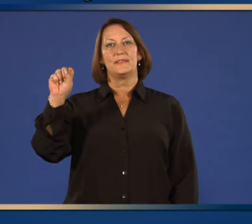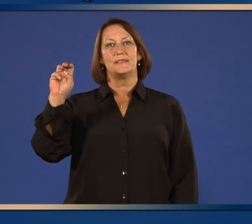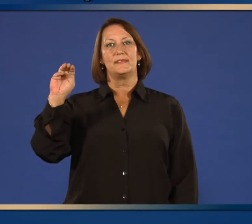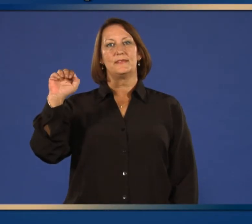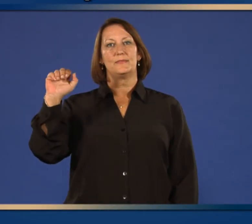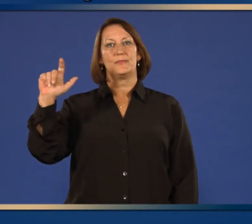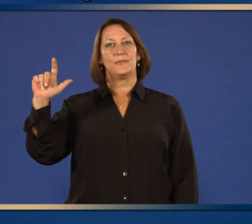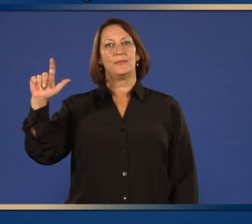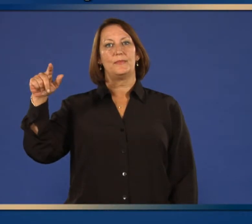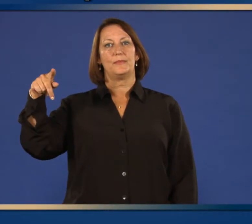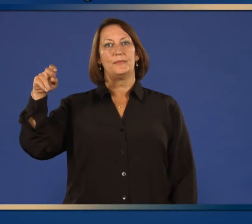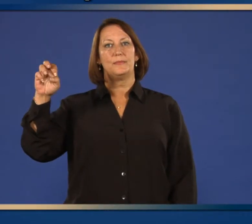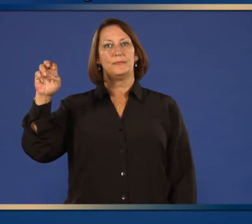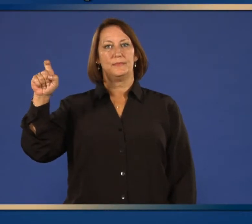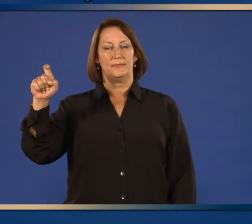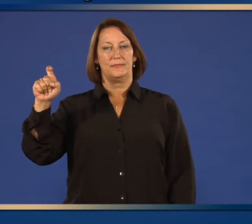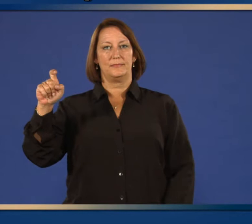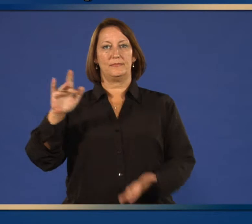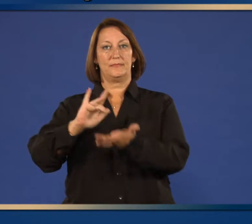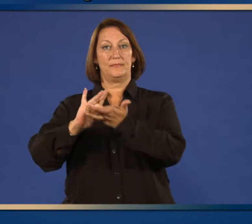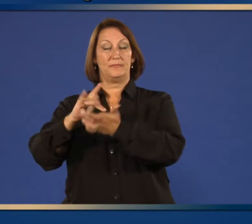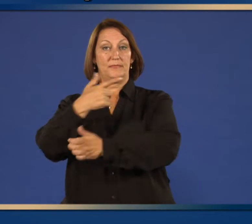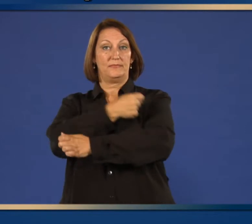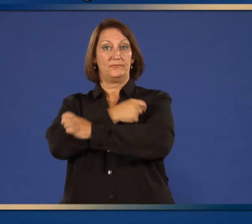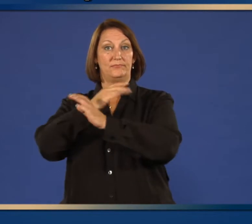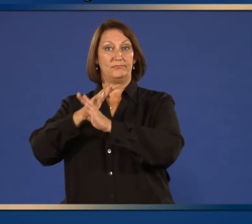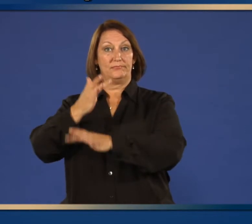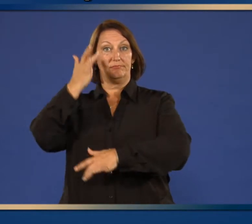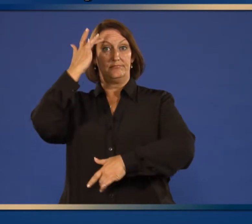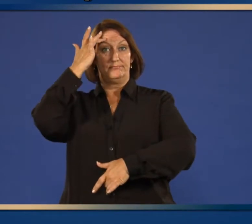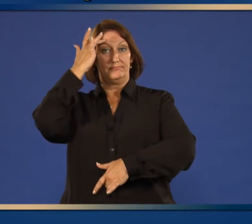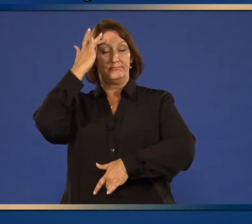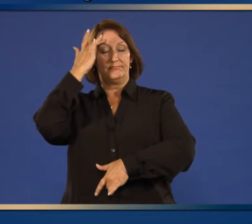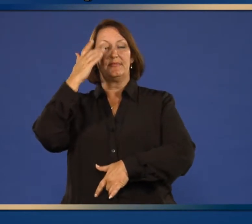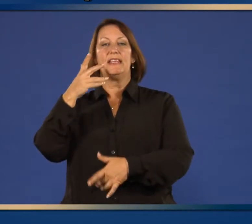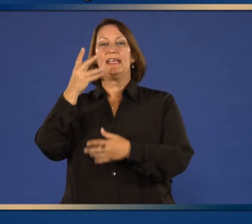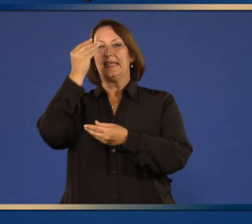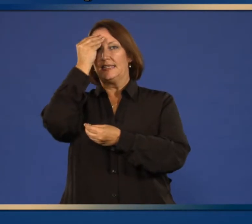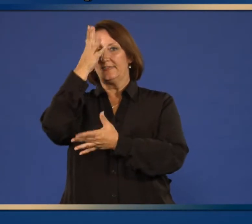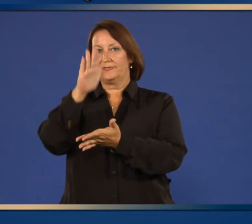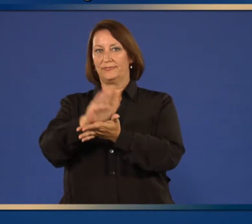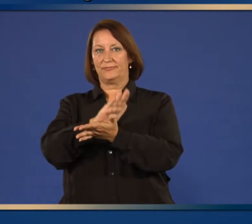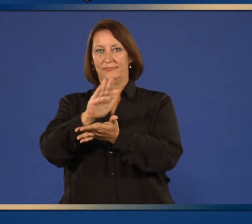Smallpox Vaccine Information Statement, VIS.